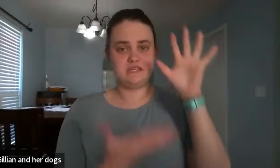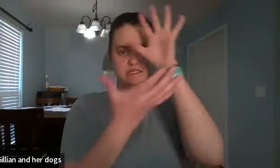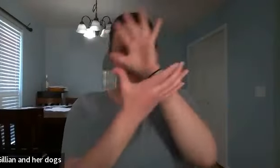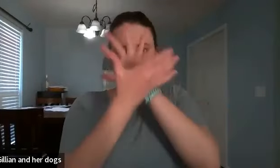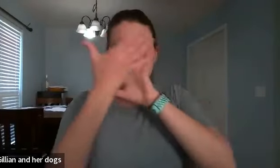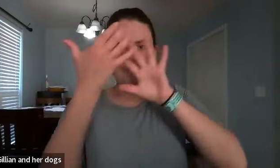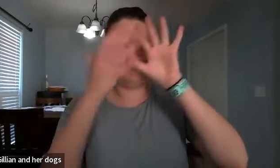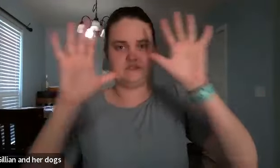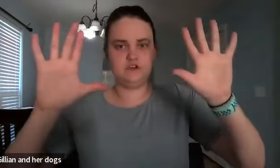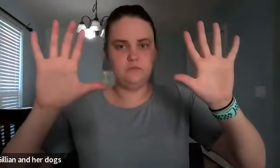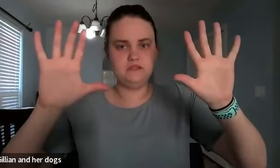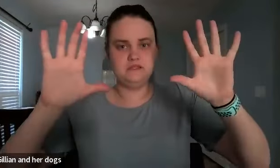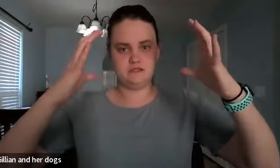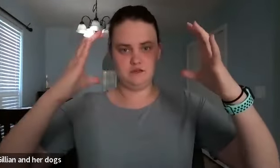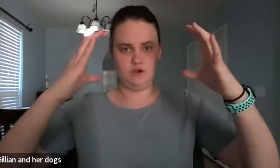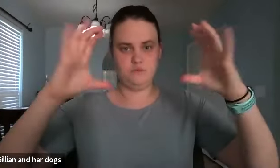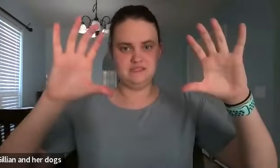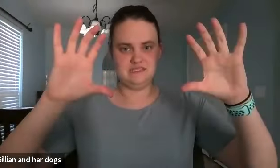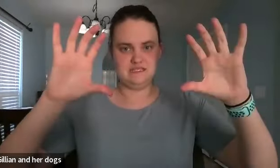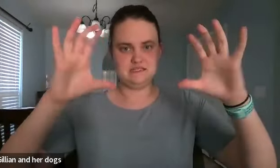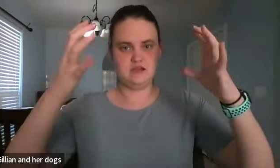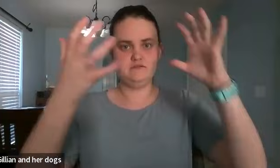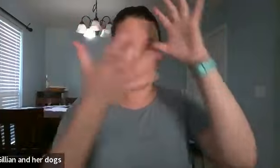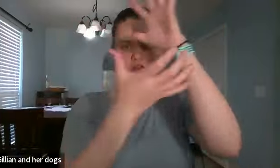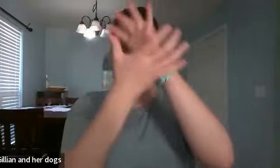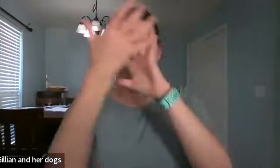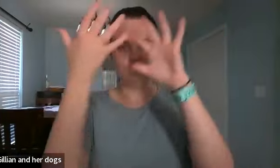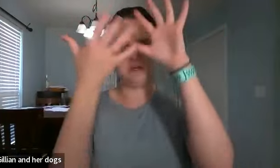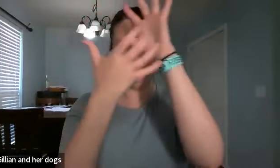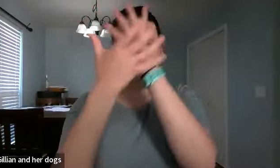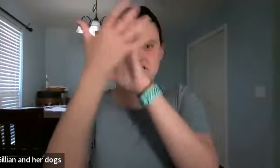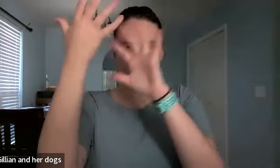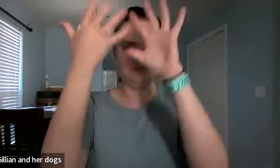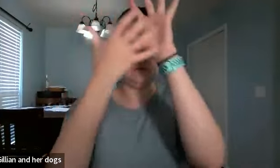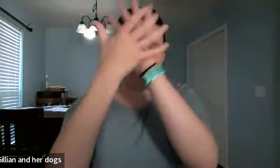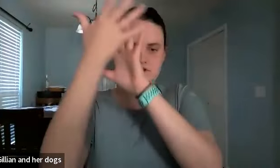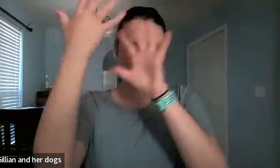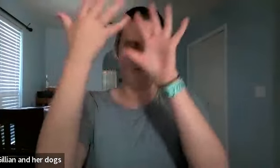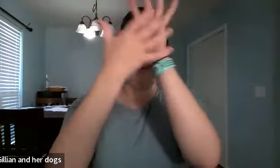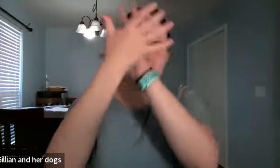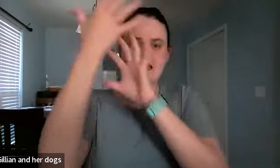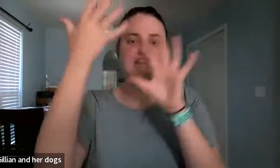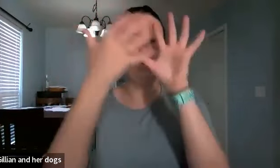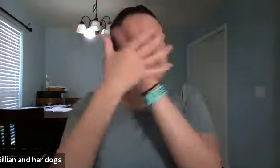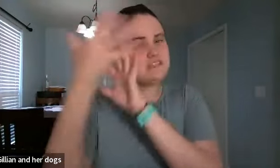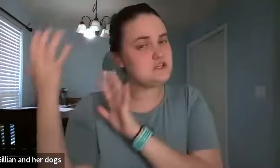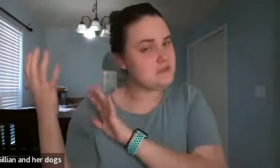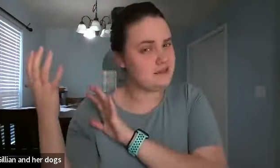it's confused. It's open. So like open C's kind of, and you're going to put them in a circle in front of you. It's almost like you're making like